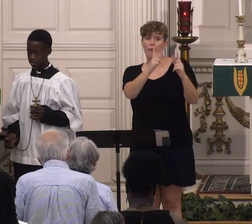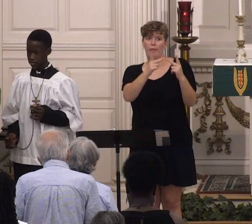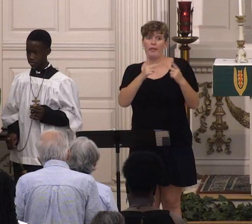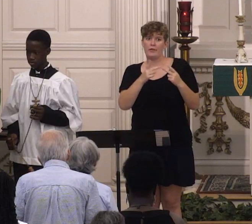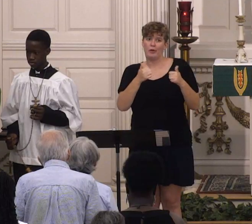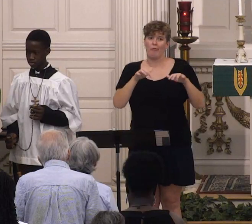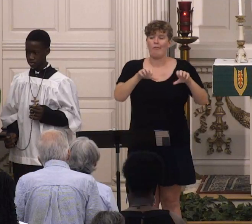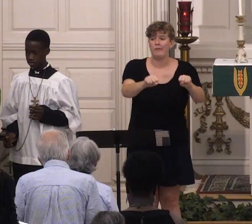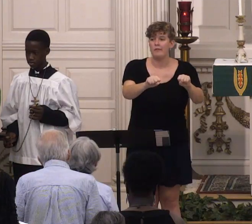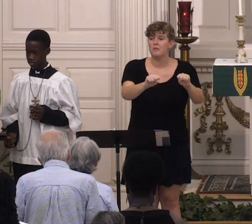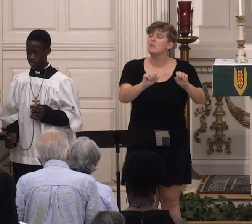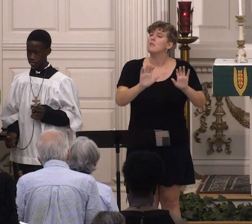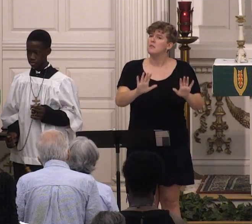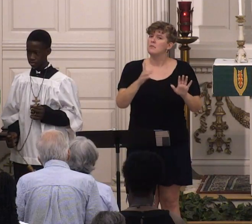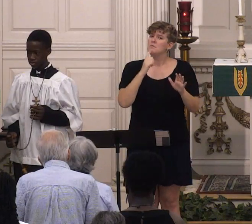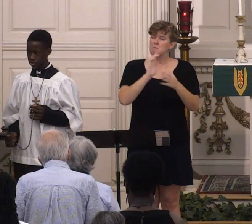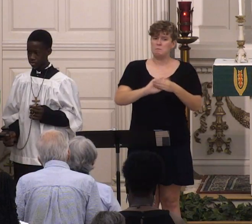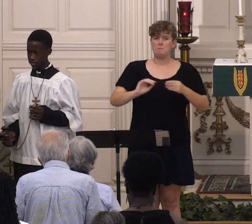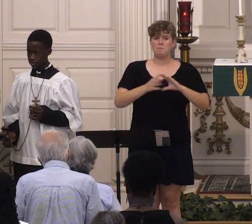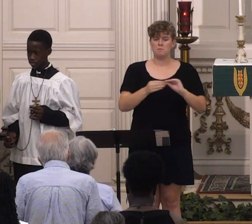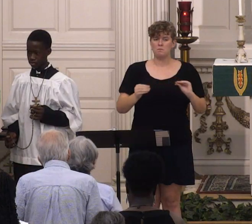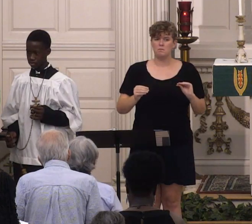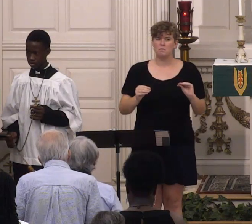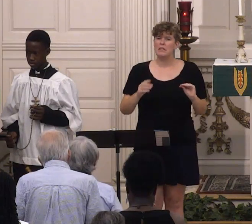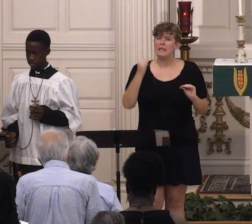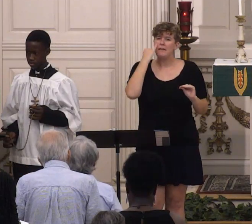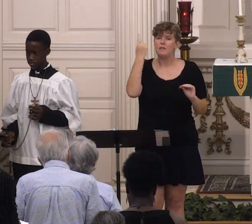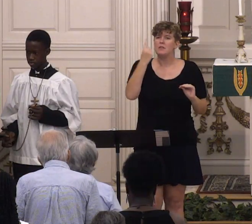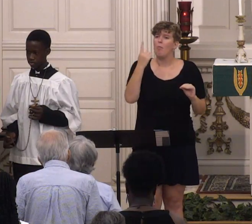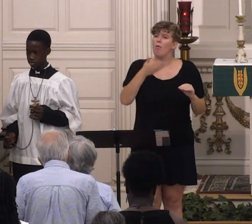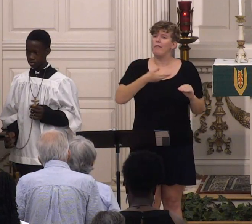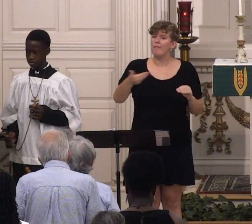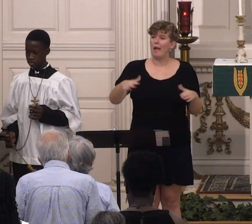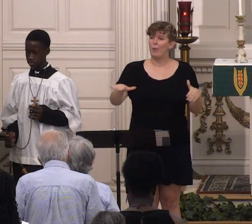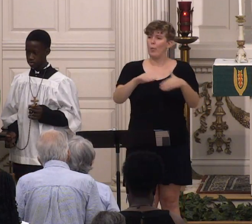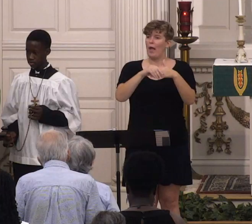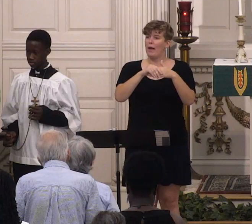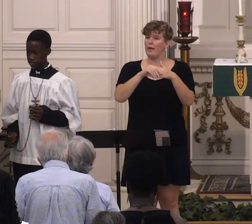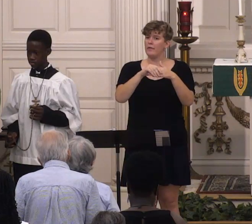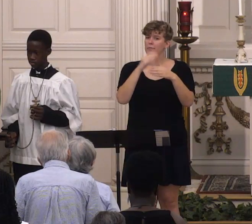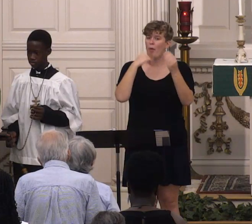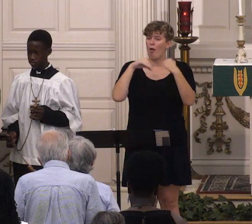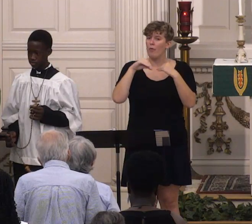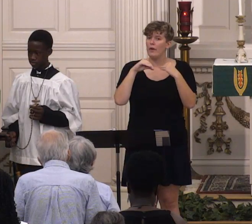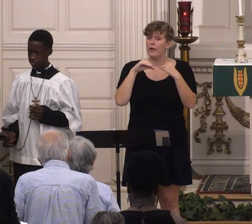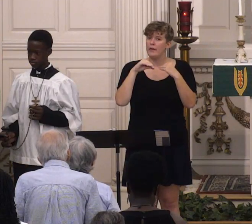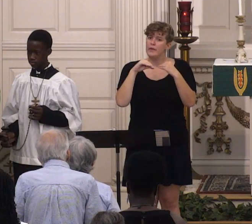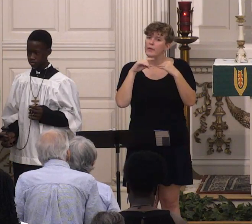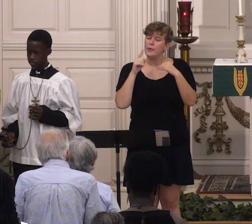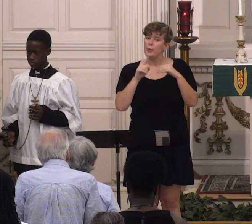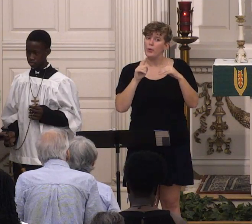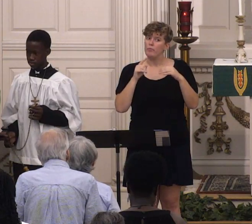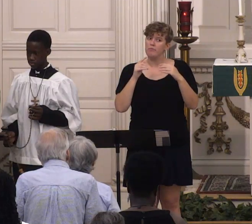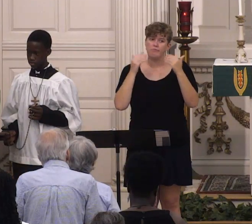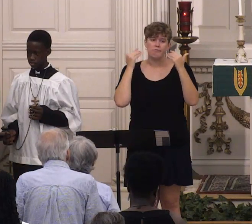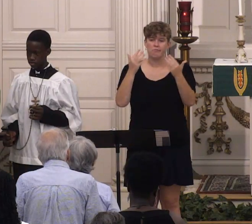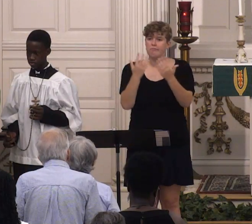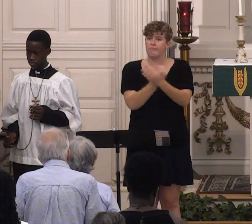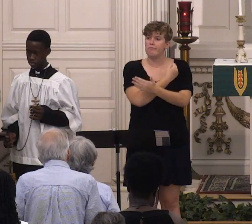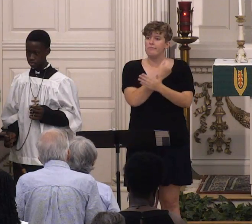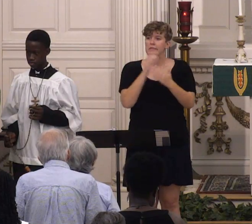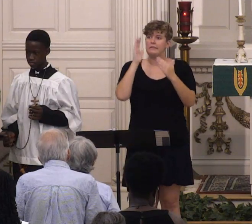When you are invited by someone to a wedding banquet, do not recline at table in the place of